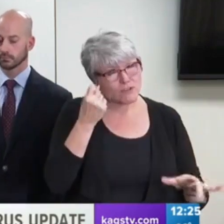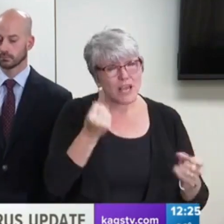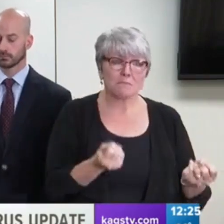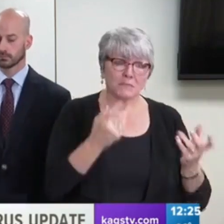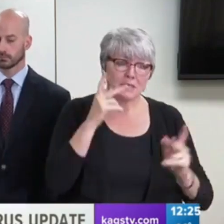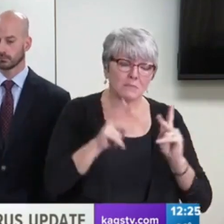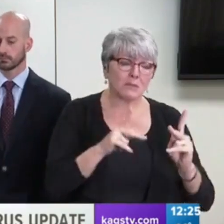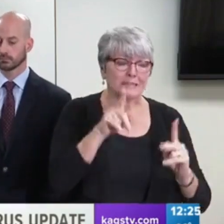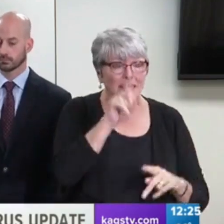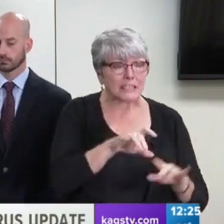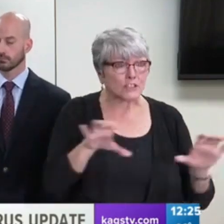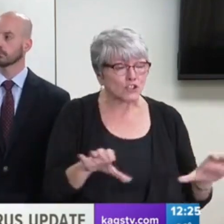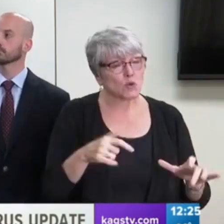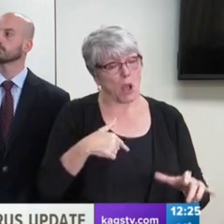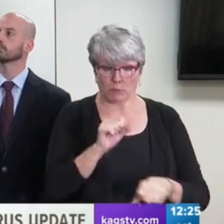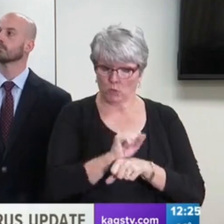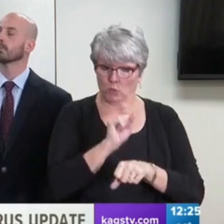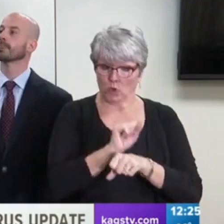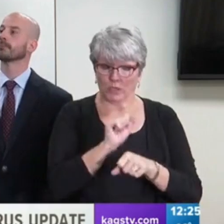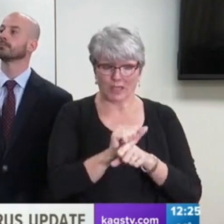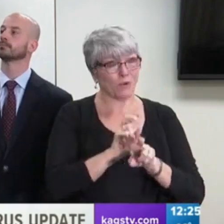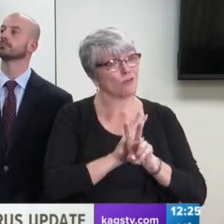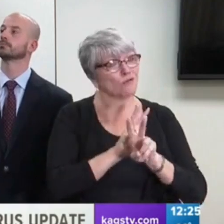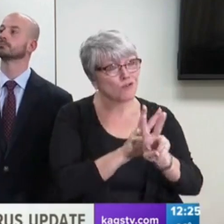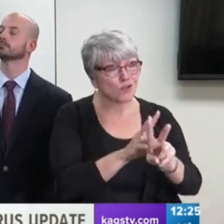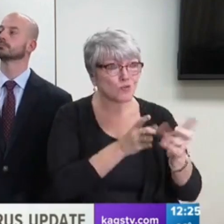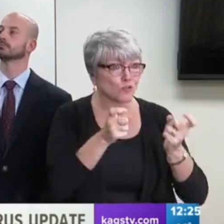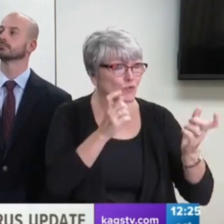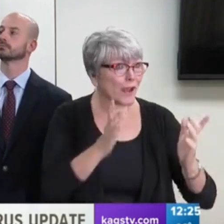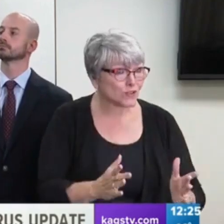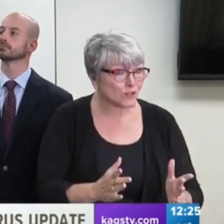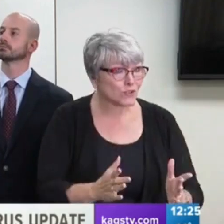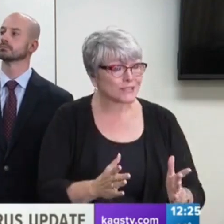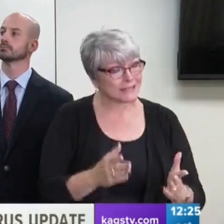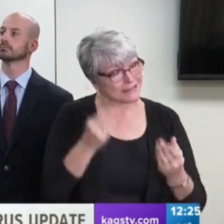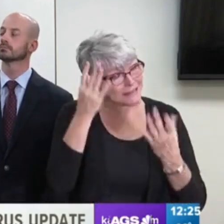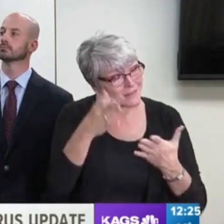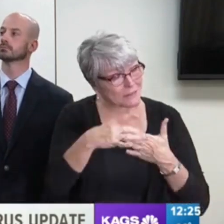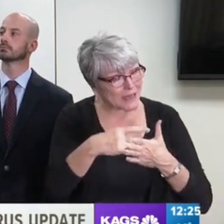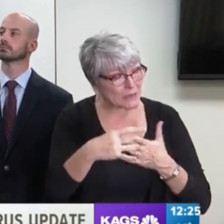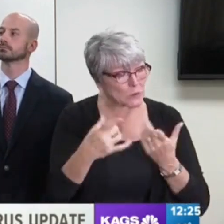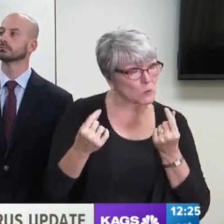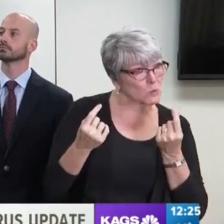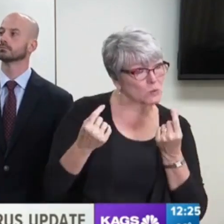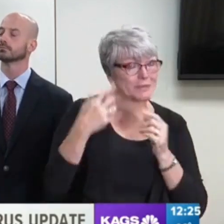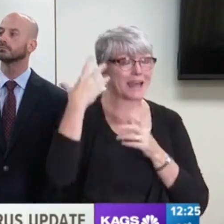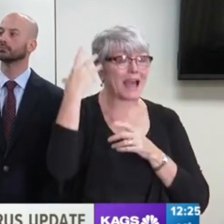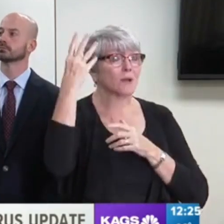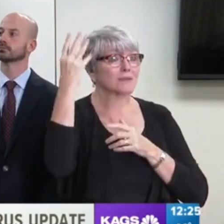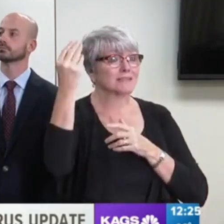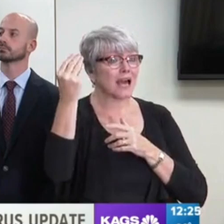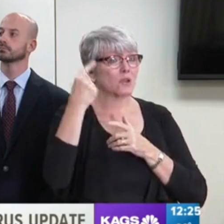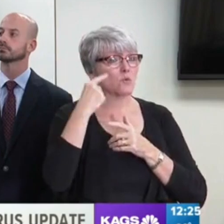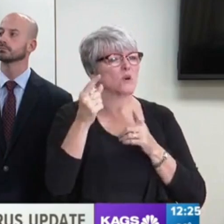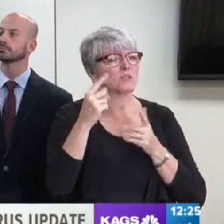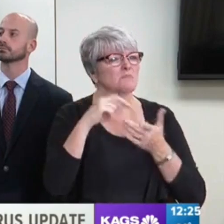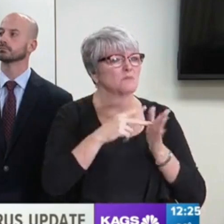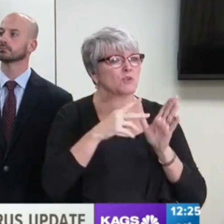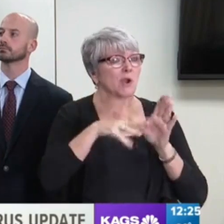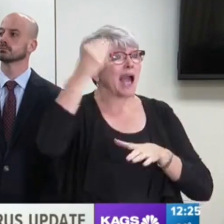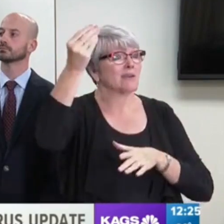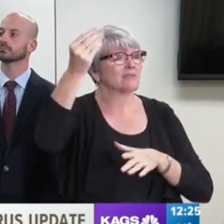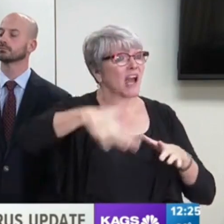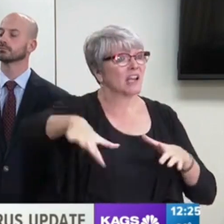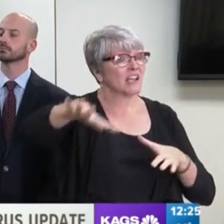there are a lot of things people need to do. I've been working with funeral directors, giving them guidance on being outside, what is confined when you're in an